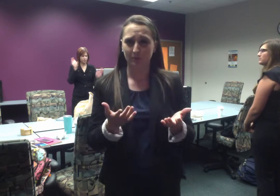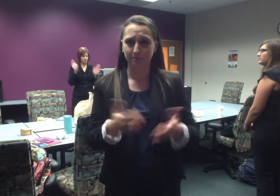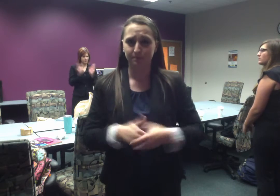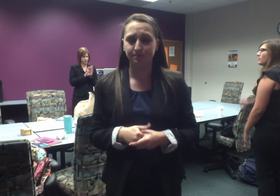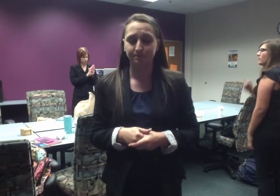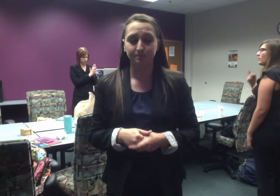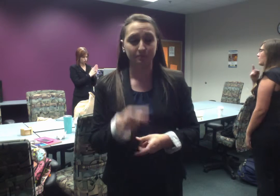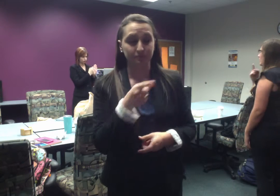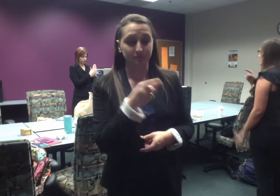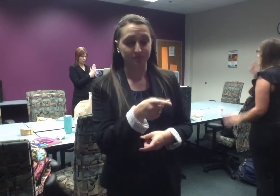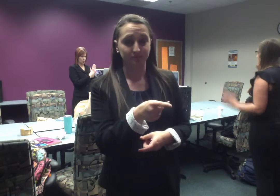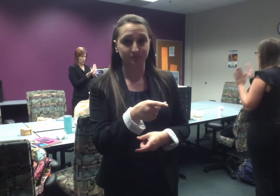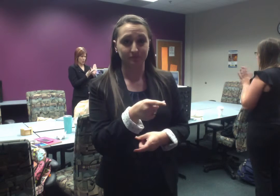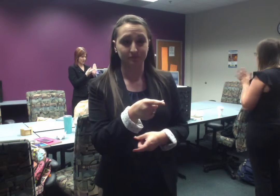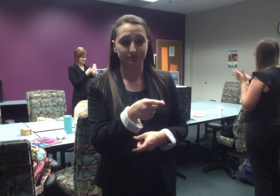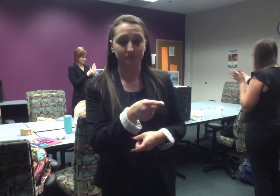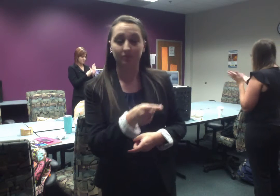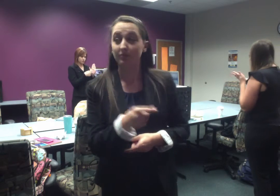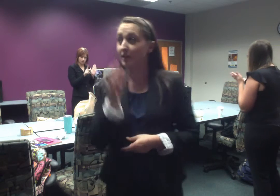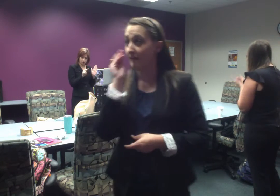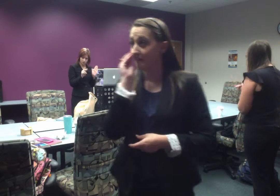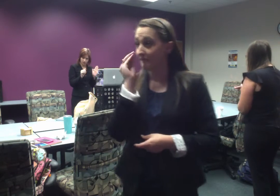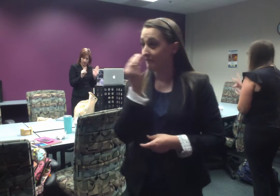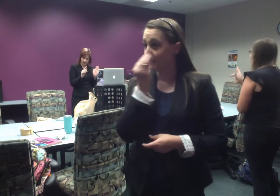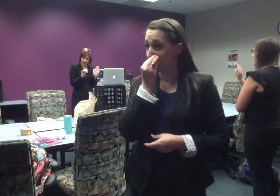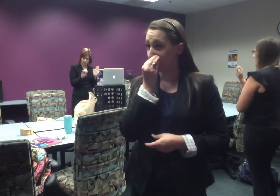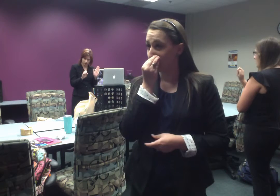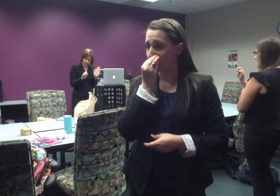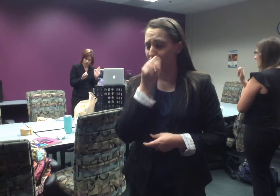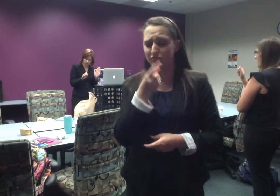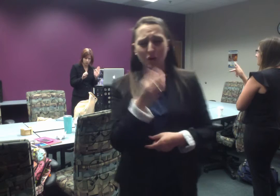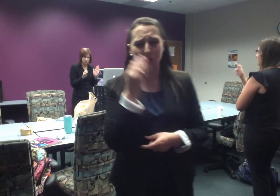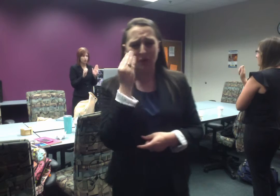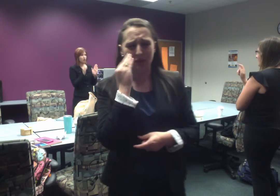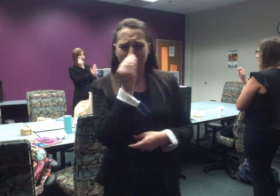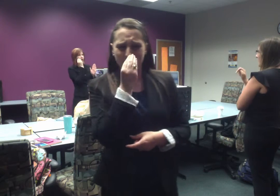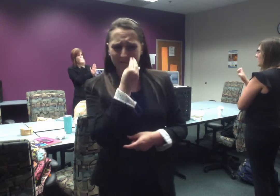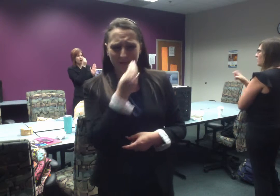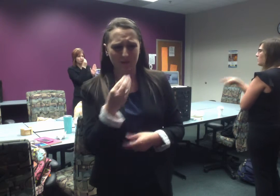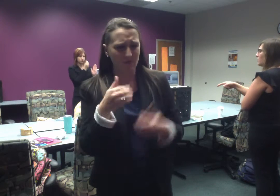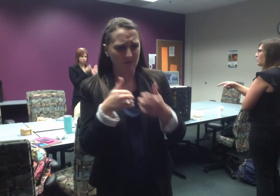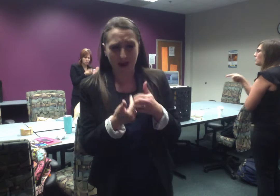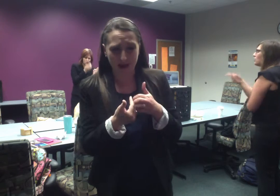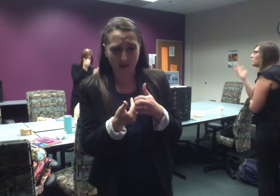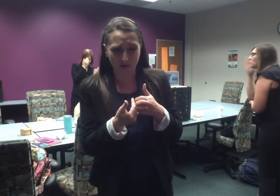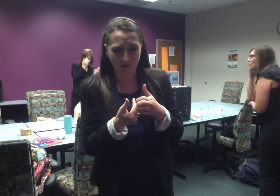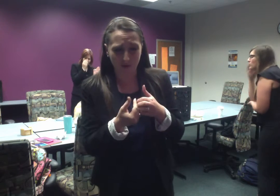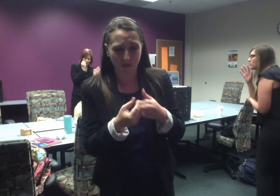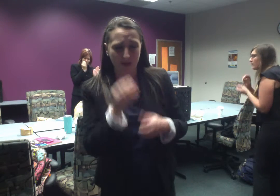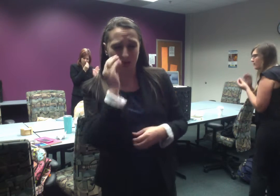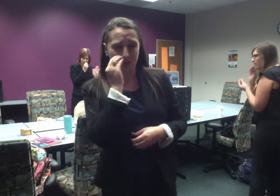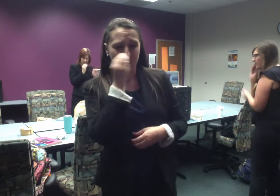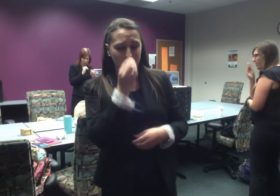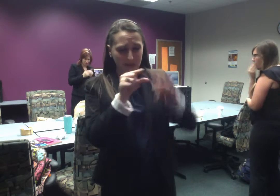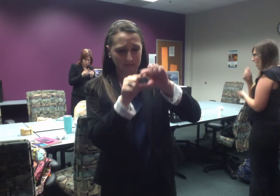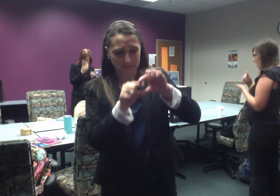Katie, how do you know it's a flower? There's no stem or leaves or ground or sky or